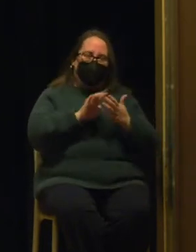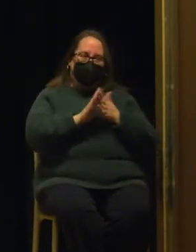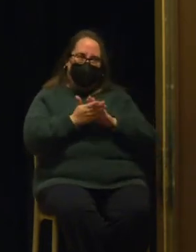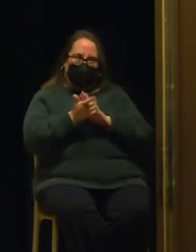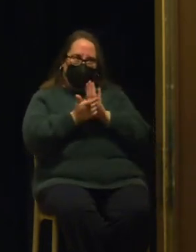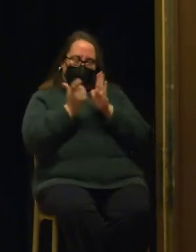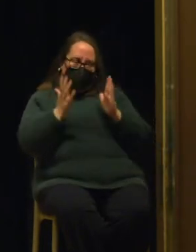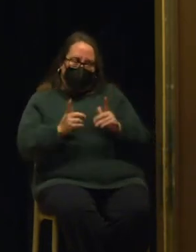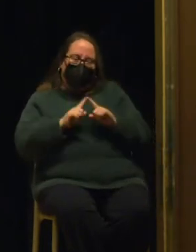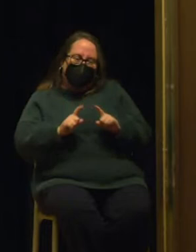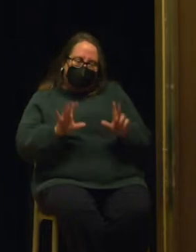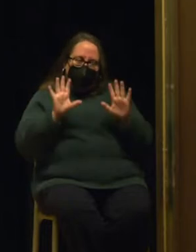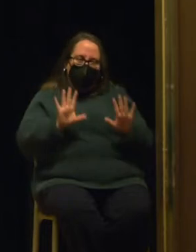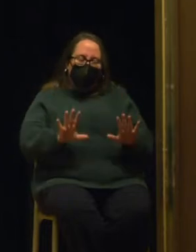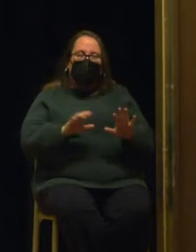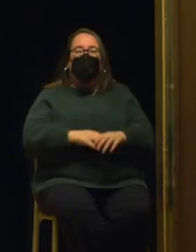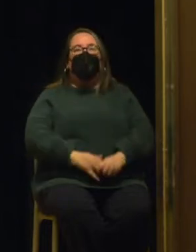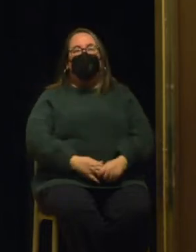to that.